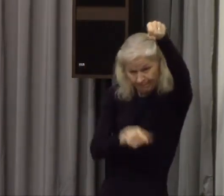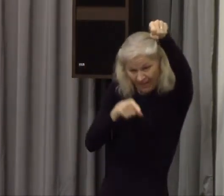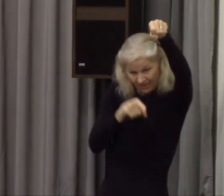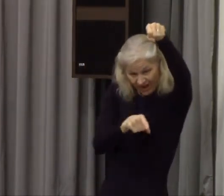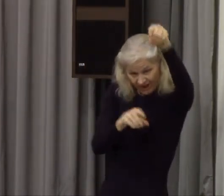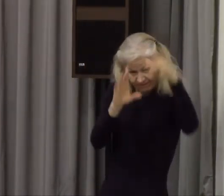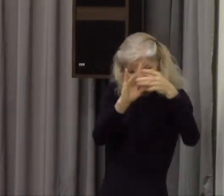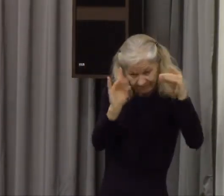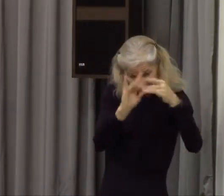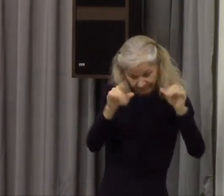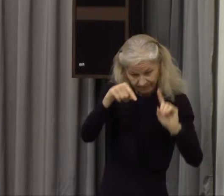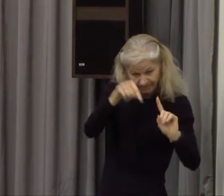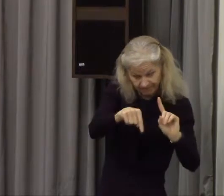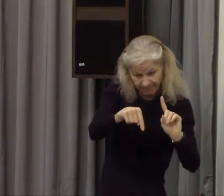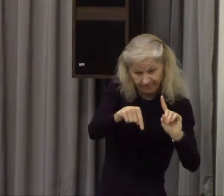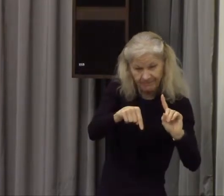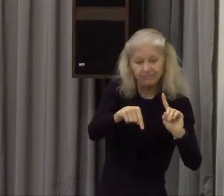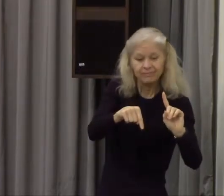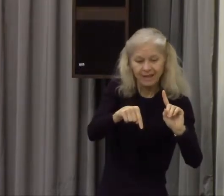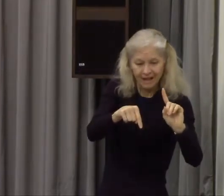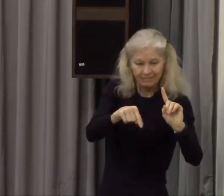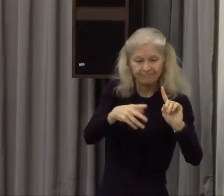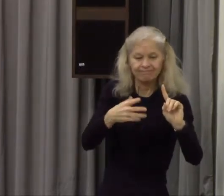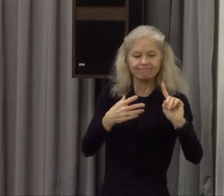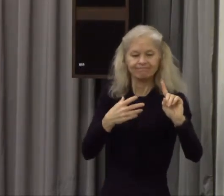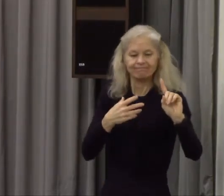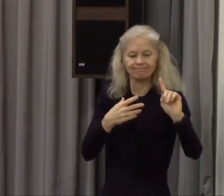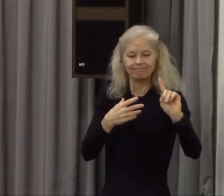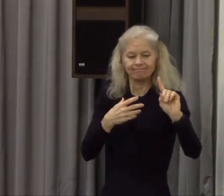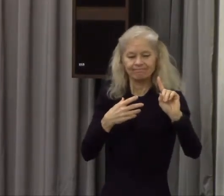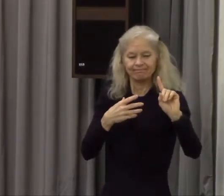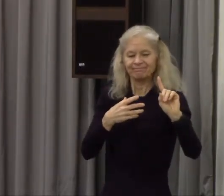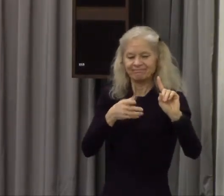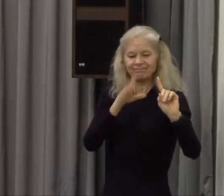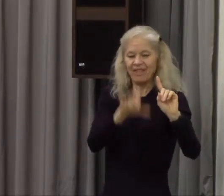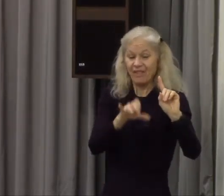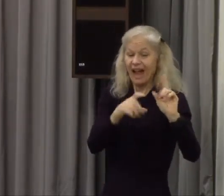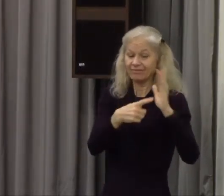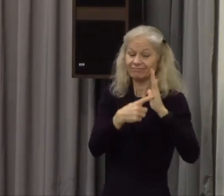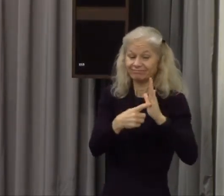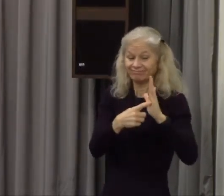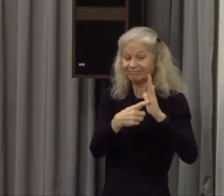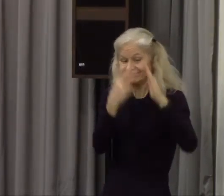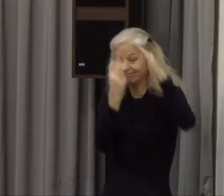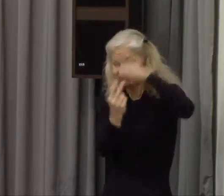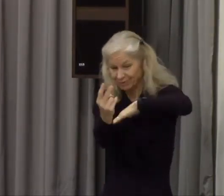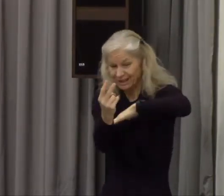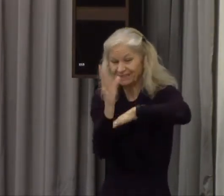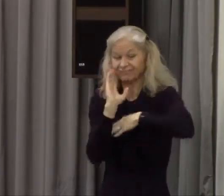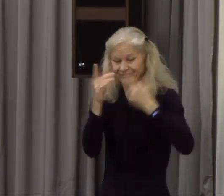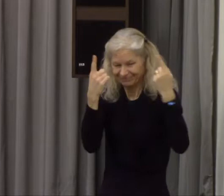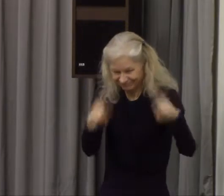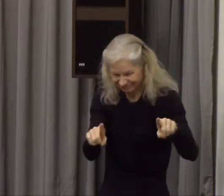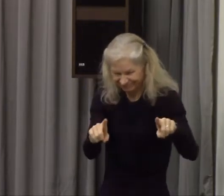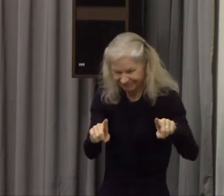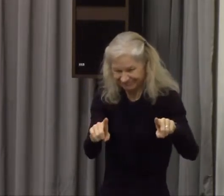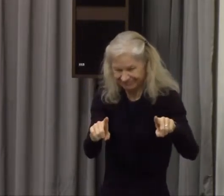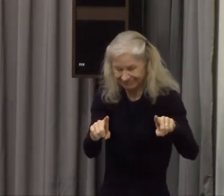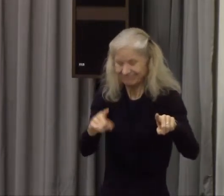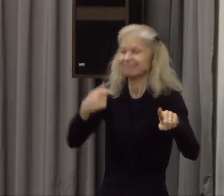for you and me, as the full payment for our sins. It was, you see, Jesus Christ came with divine preparation. God had